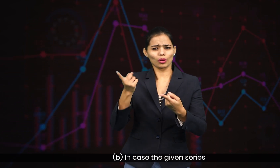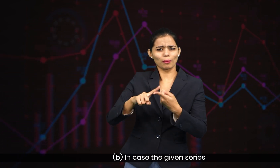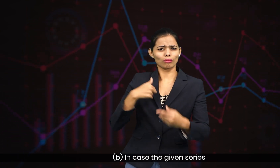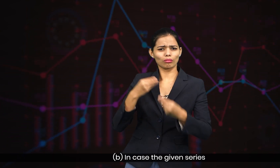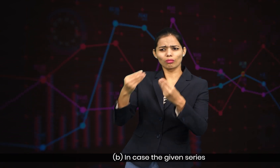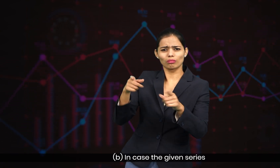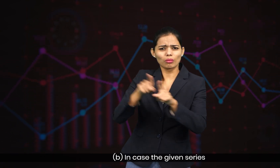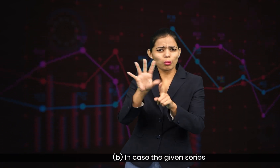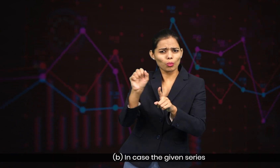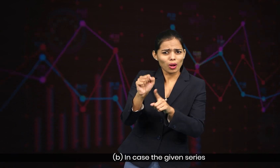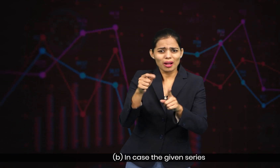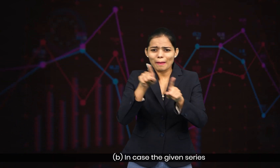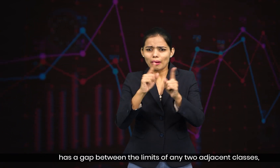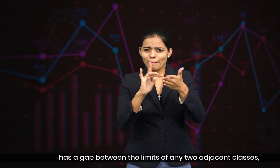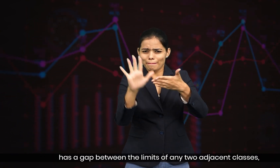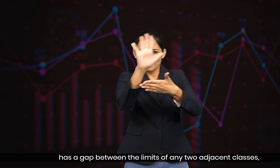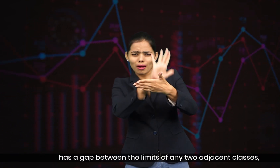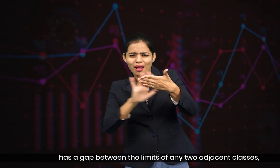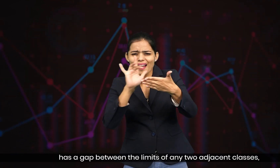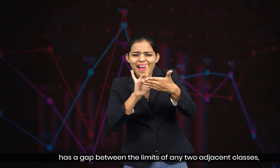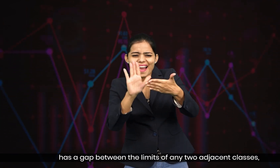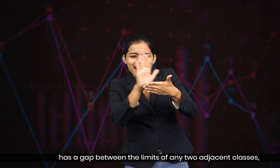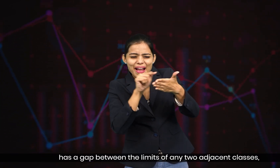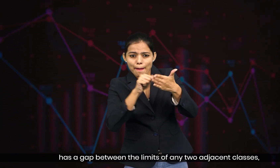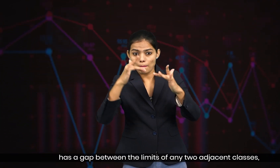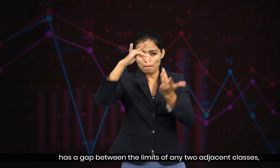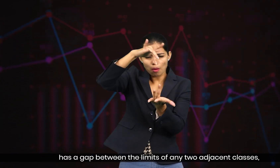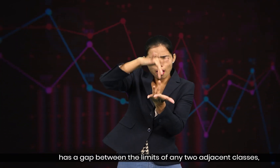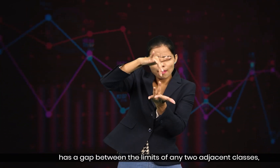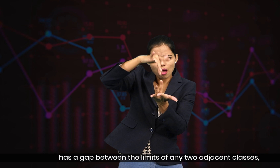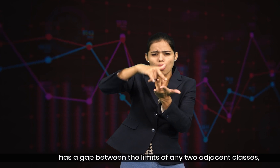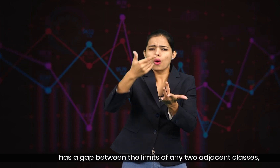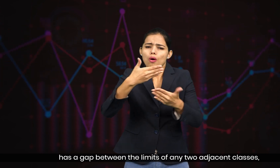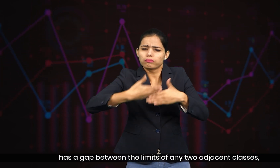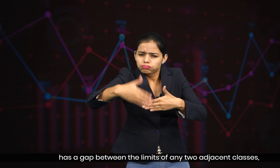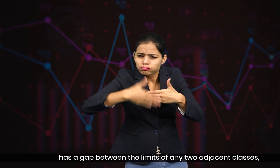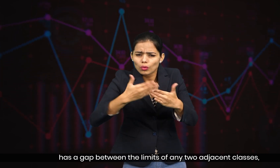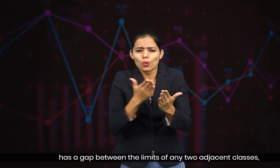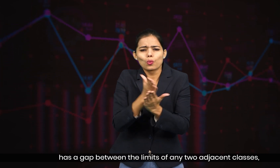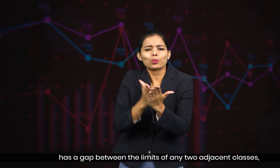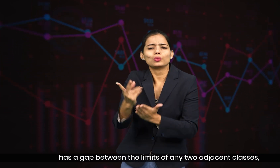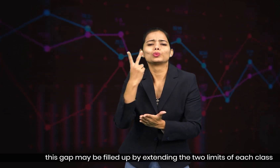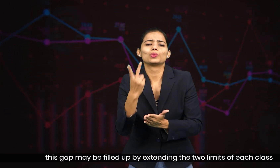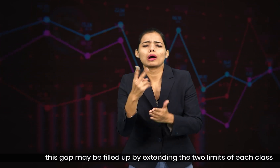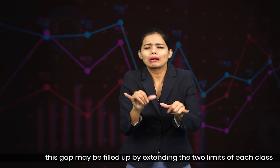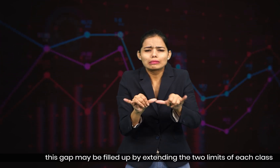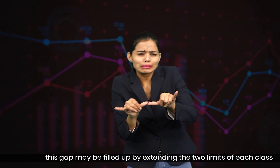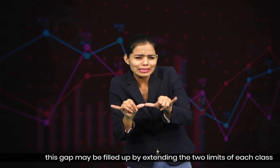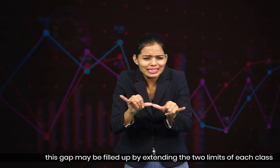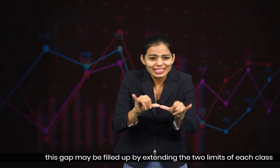In case the given series has a gap between the limits of any two adjacent classes, this gap may be filled